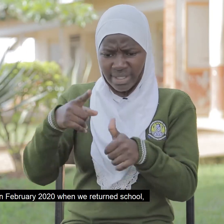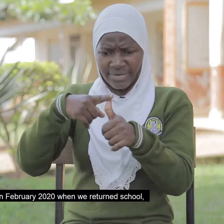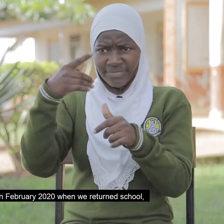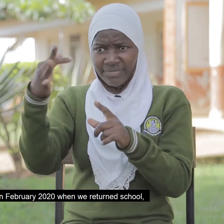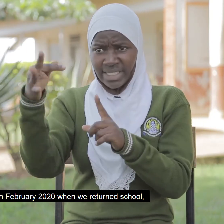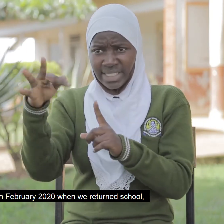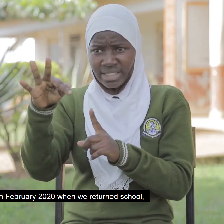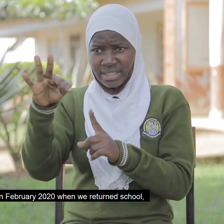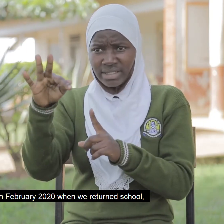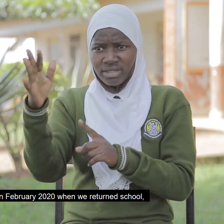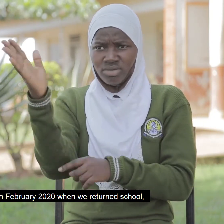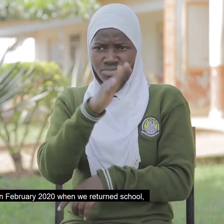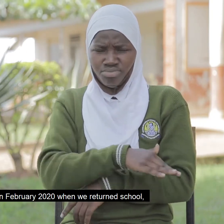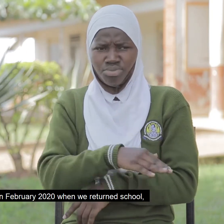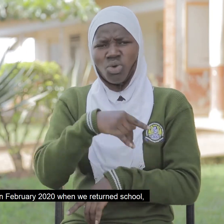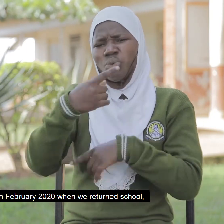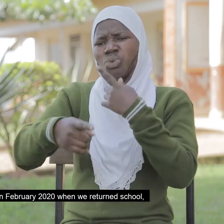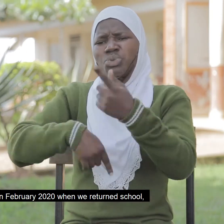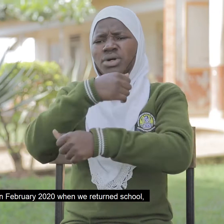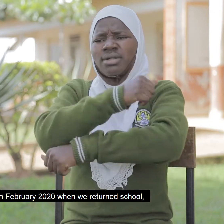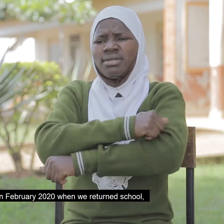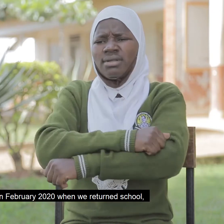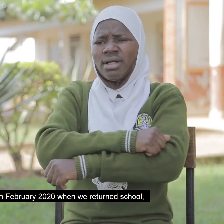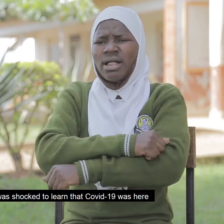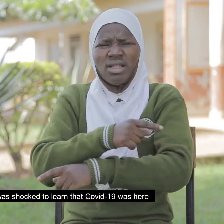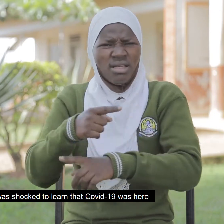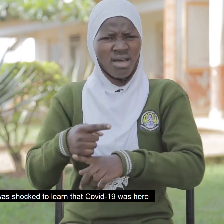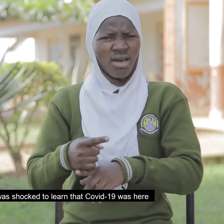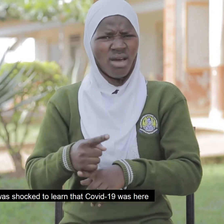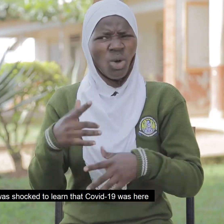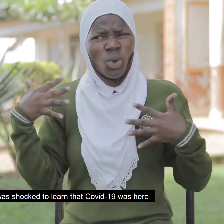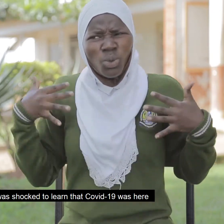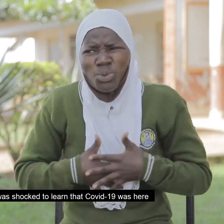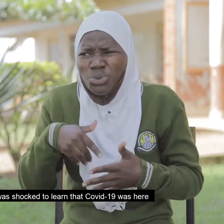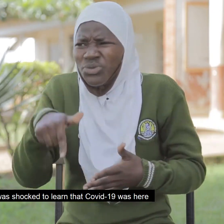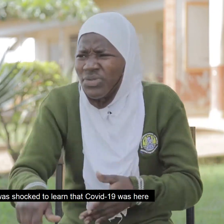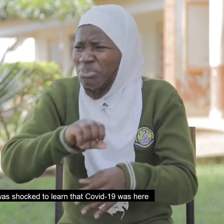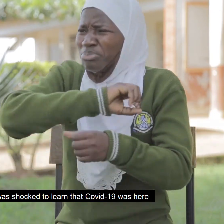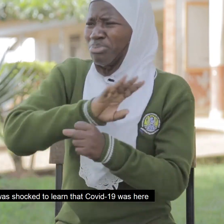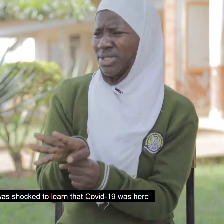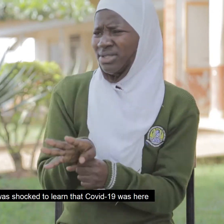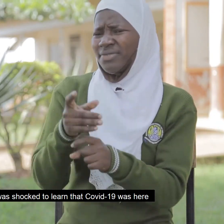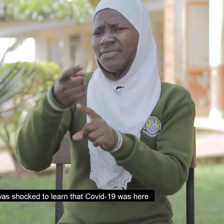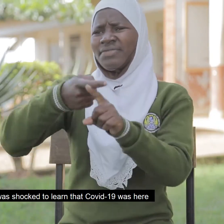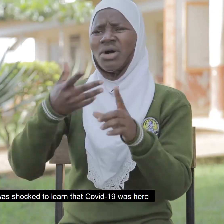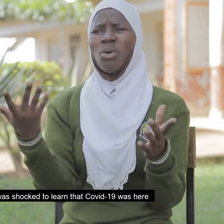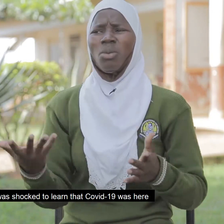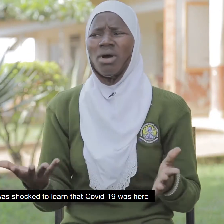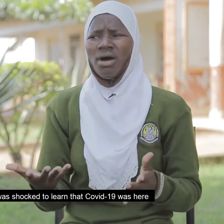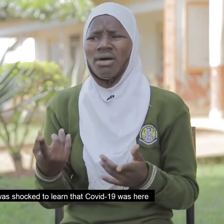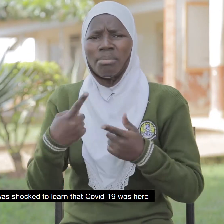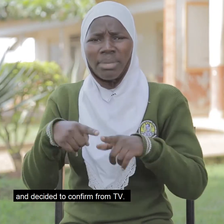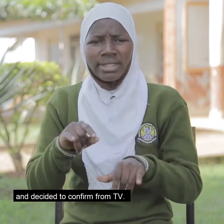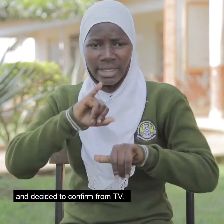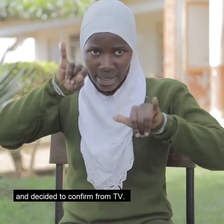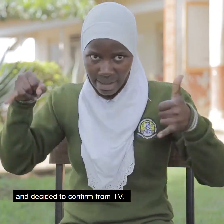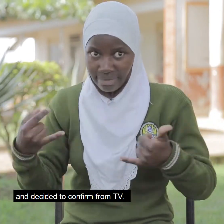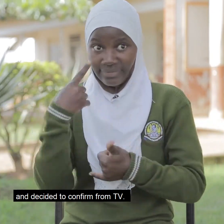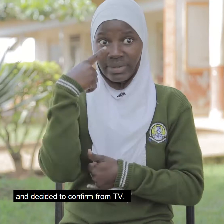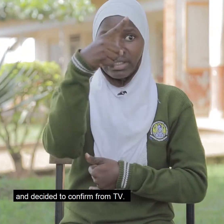In February 2020, when we returned to school, I was shocked to learn that Covid-19 was here and decided